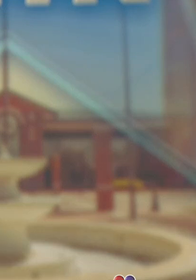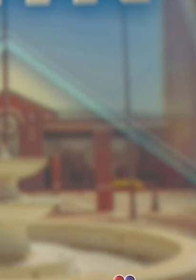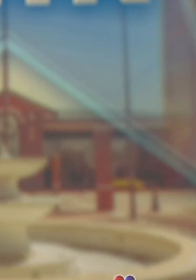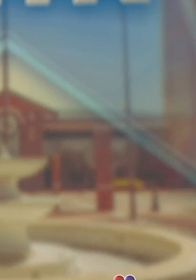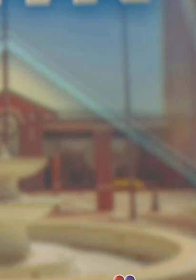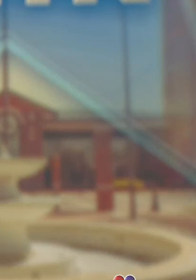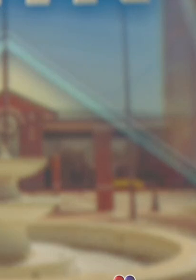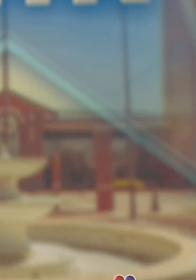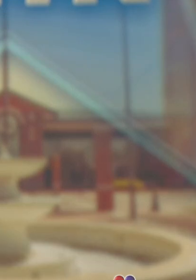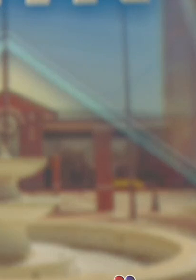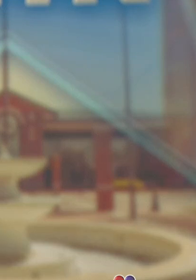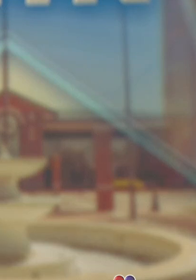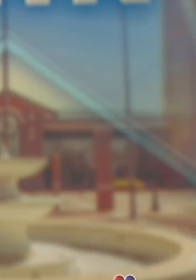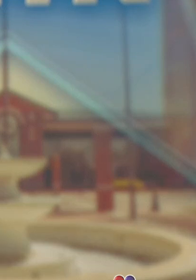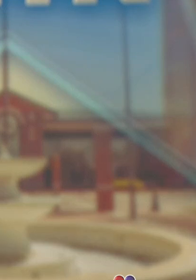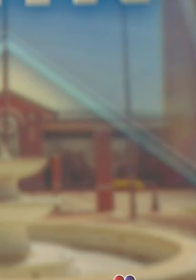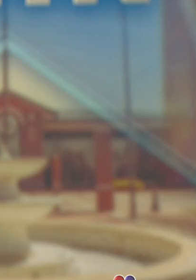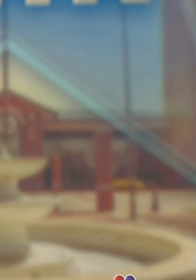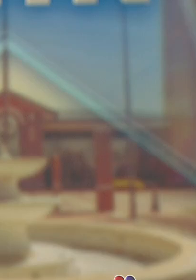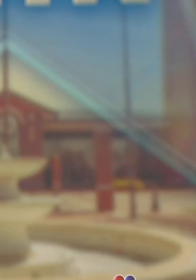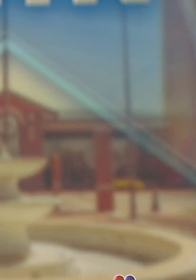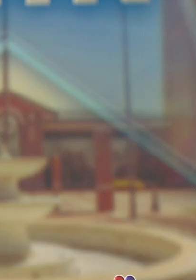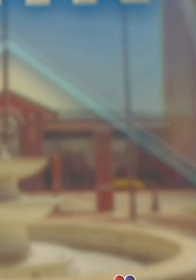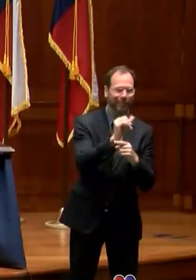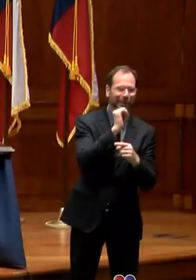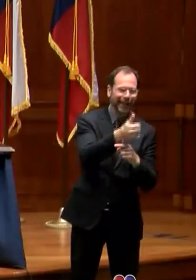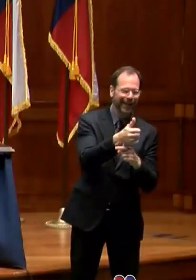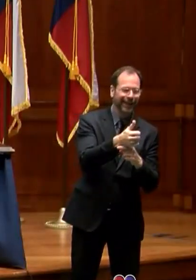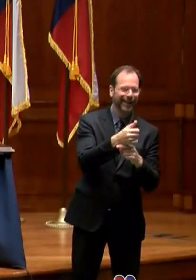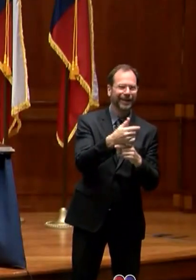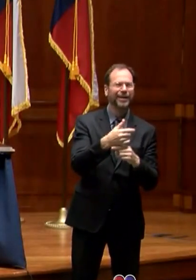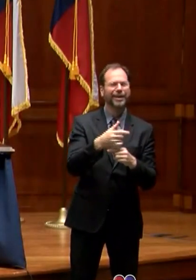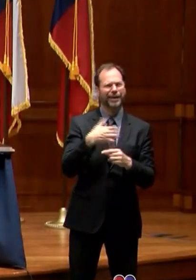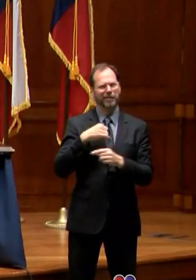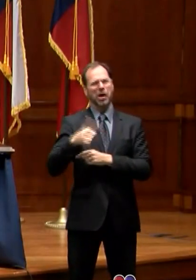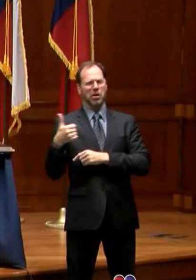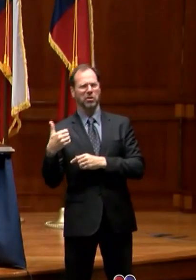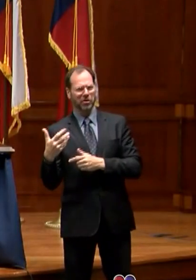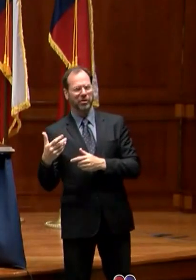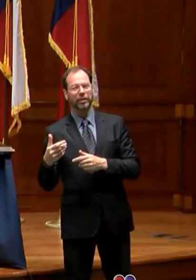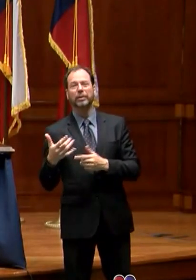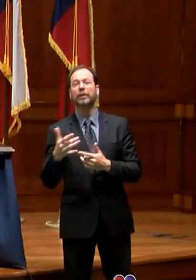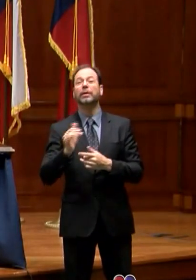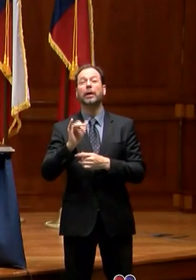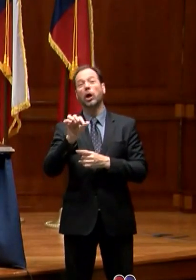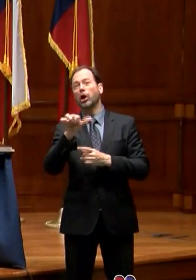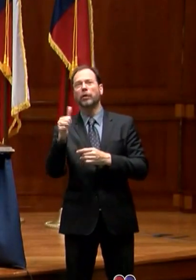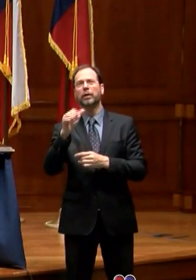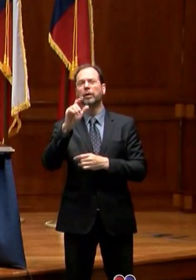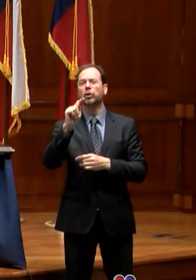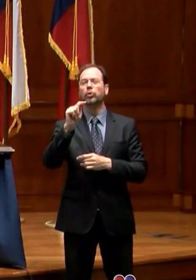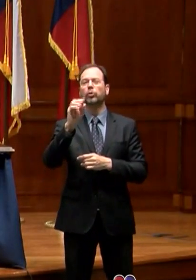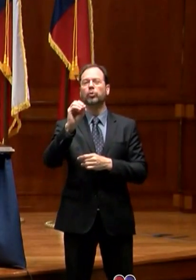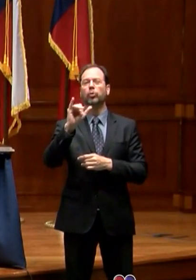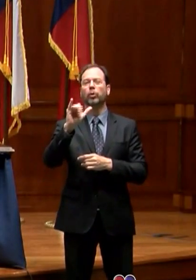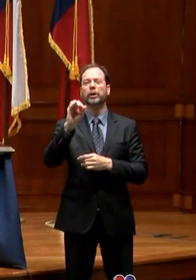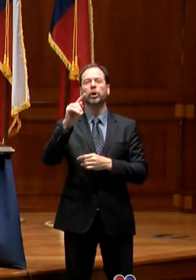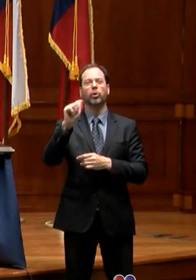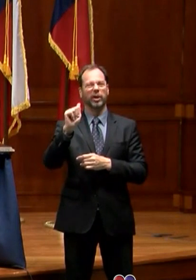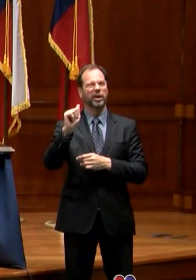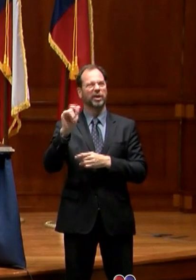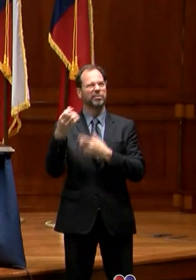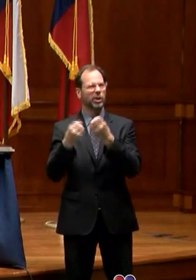Texas. Let's see if they have those audios back up. Who are stepping up, because the same is true for Toyota and some